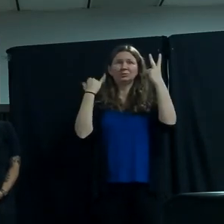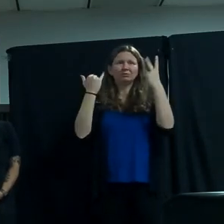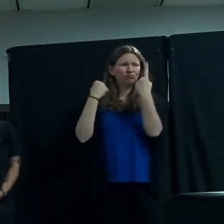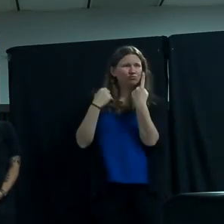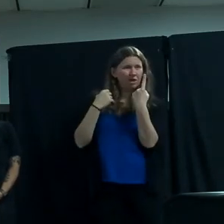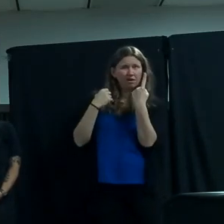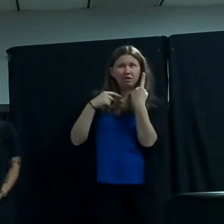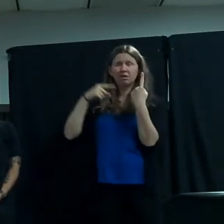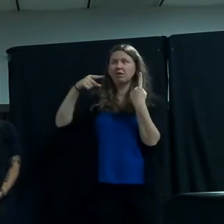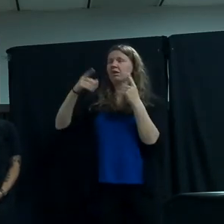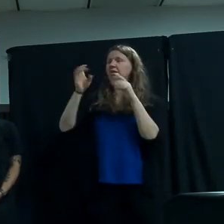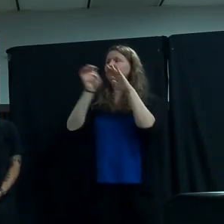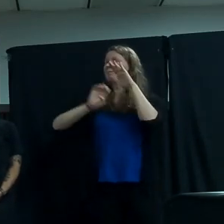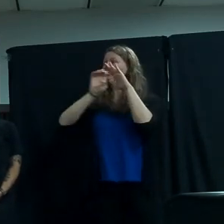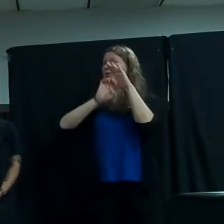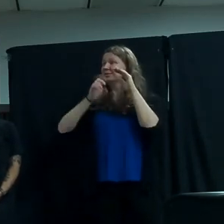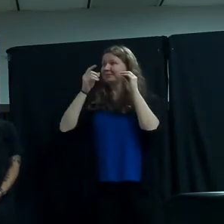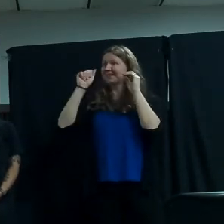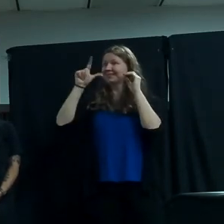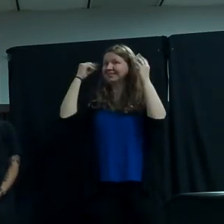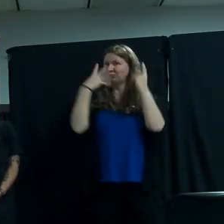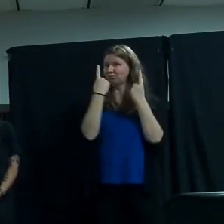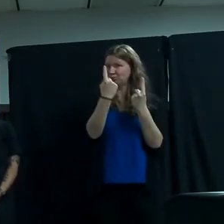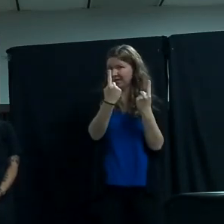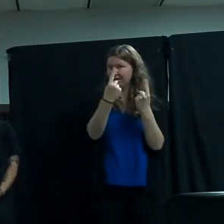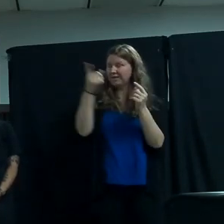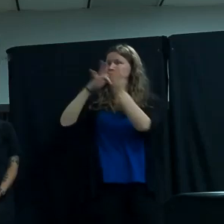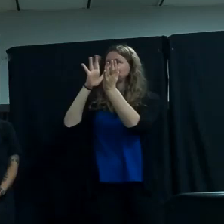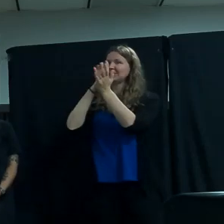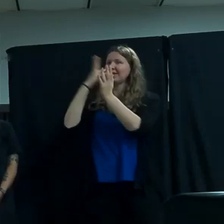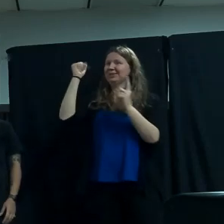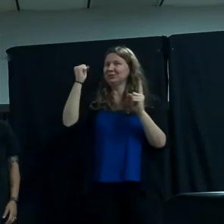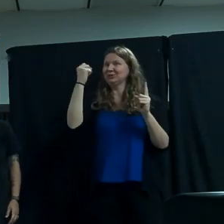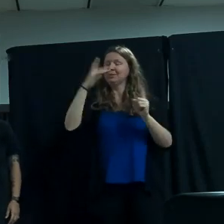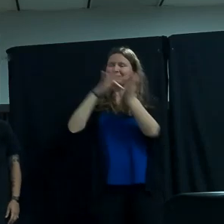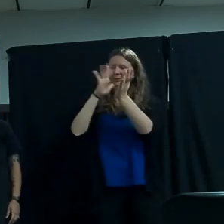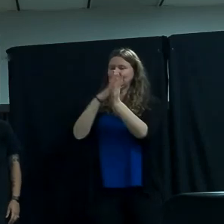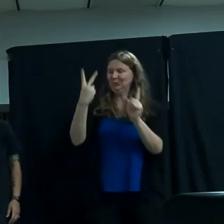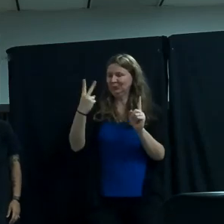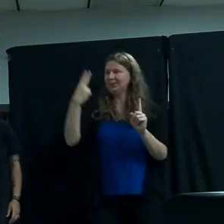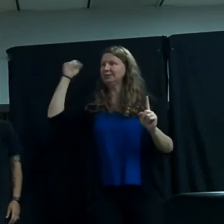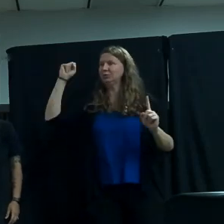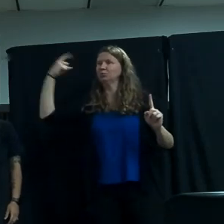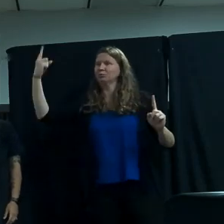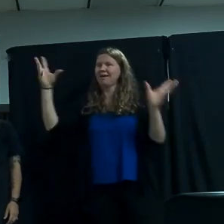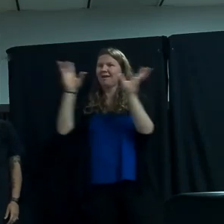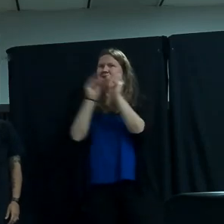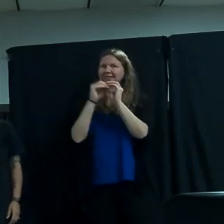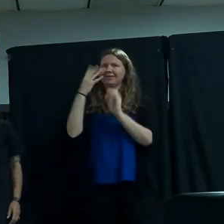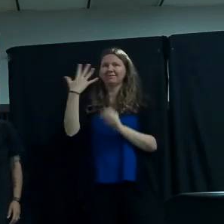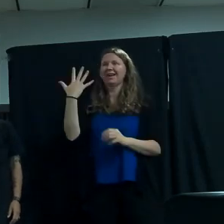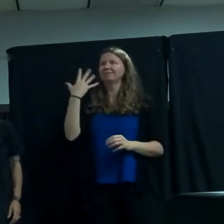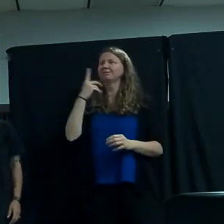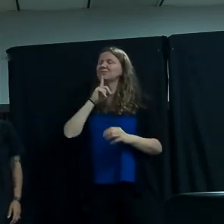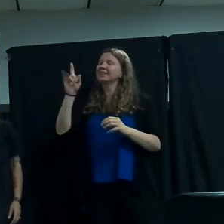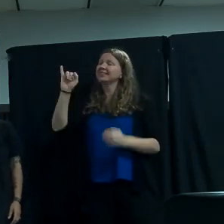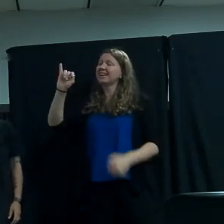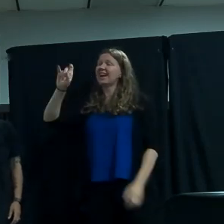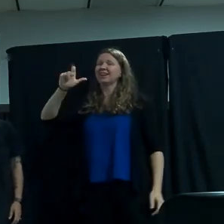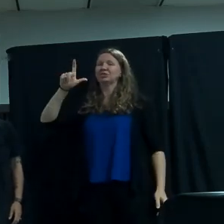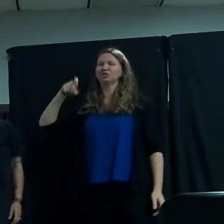total for the entire school. We used to have 2 ASL specialists, now we're down to 1. We only have 1 ASL teacher in